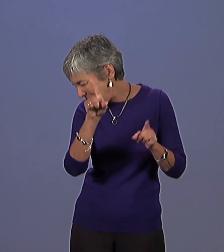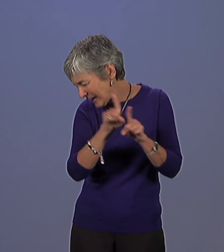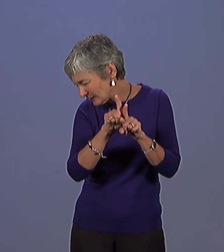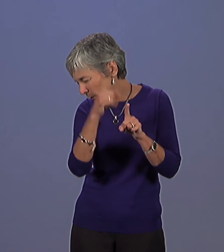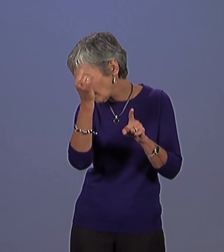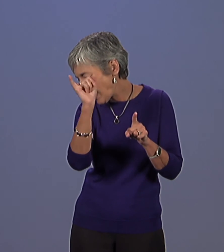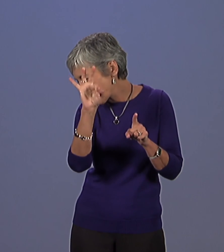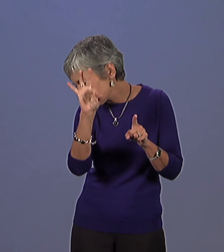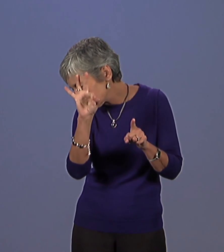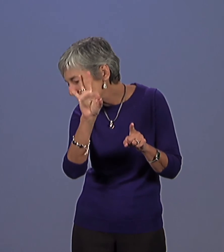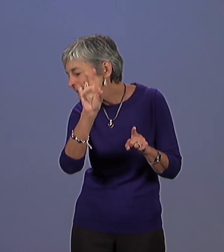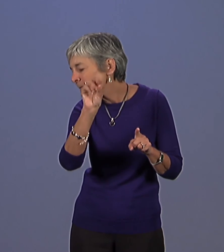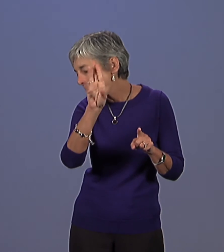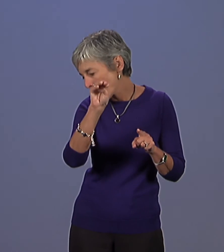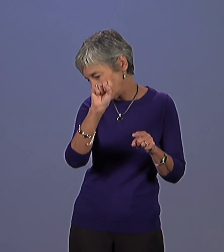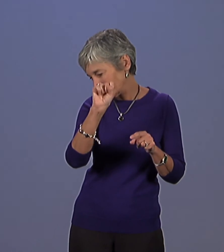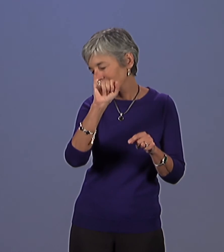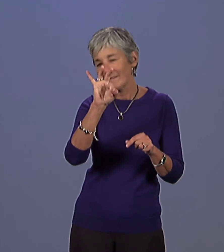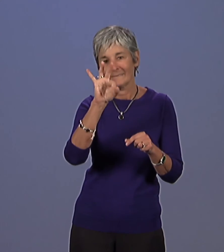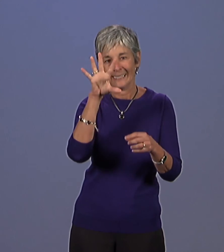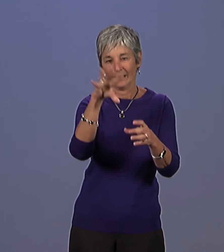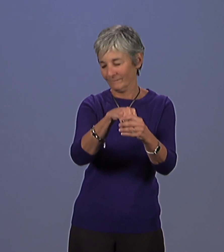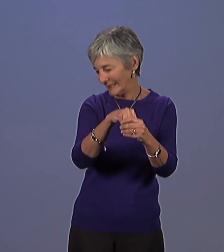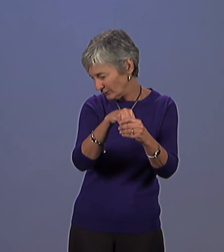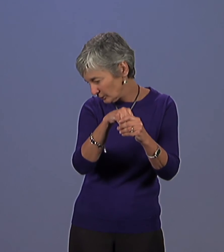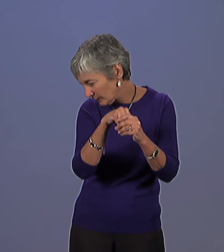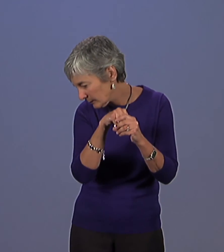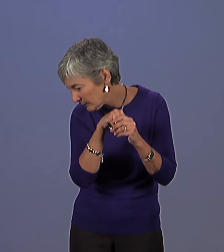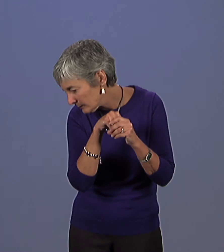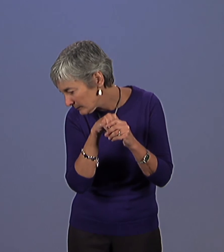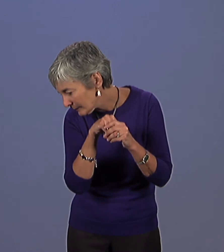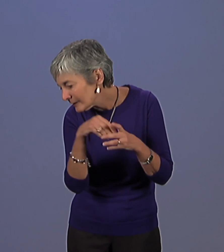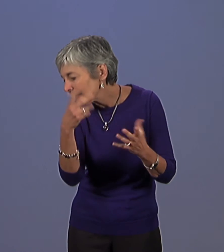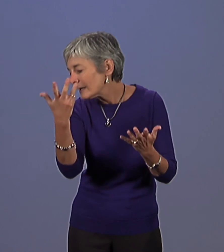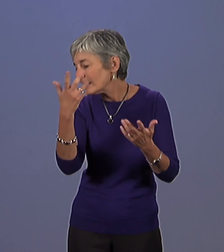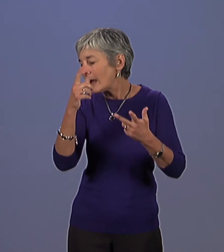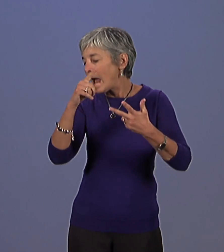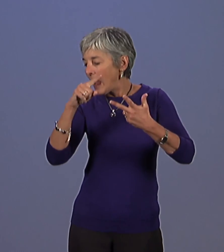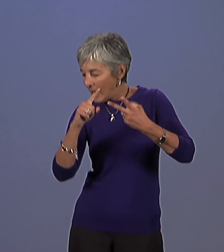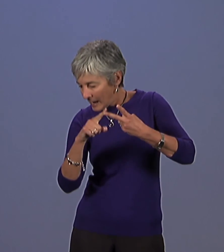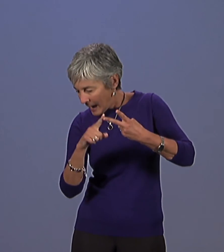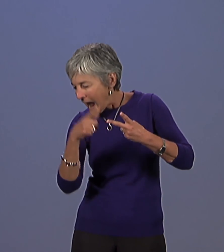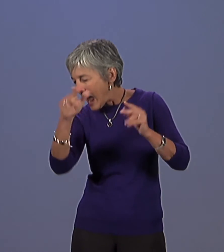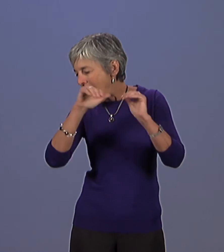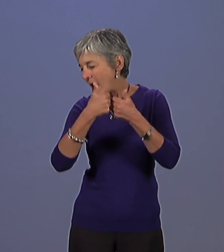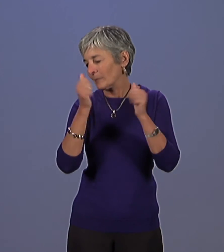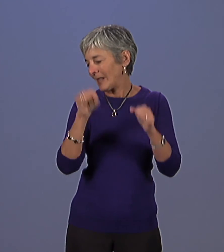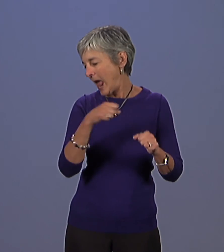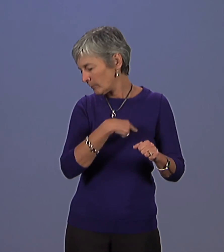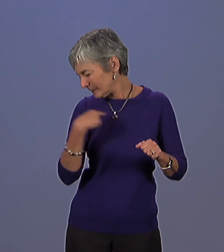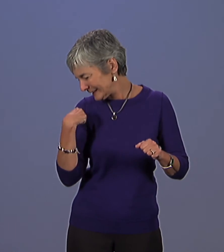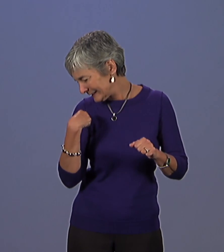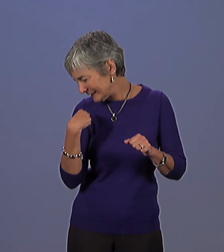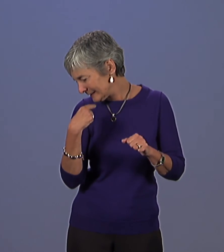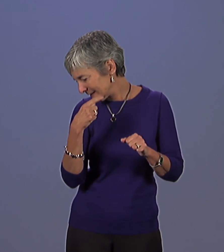as a form of intervention And secondly, how can we reach